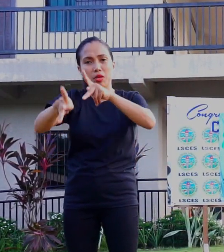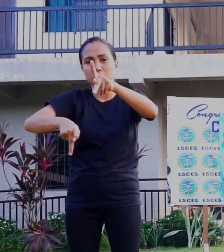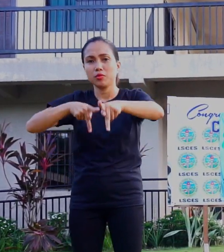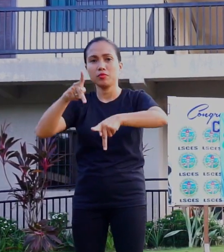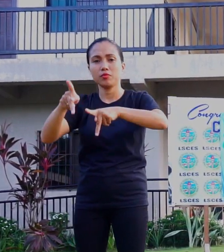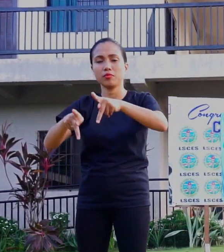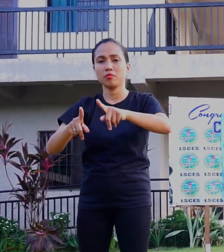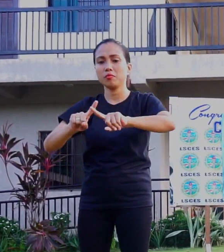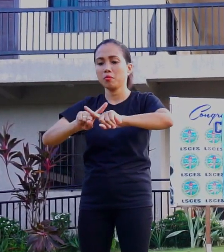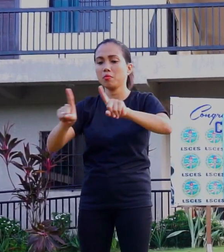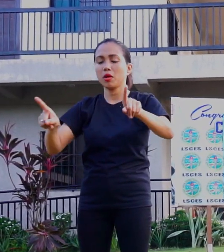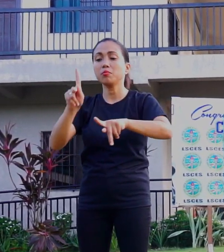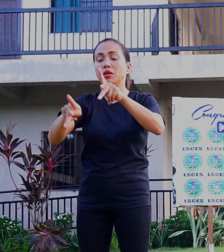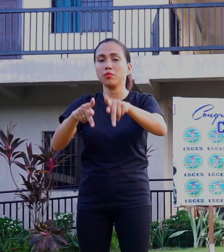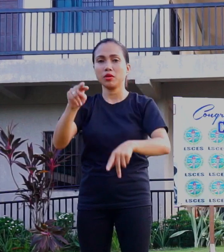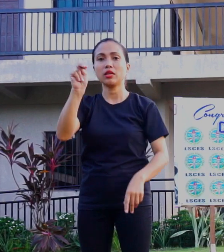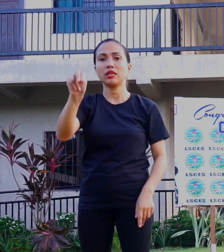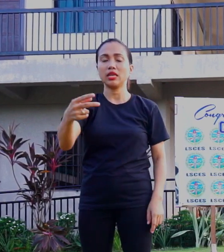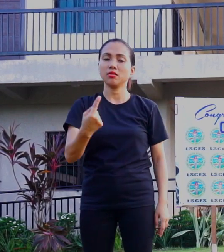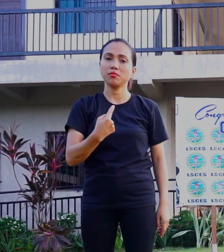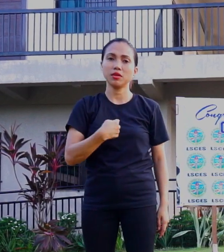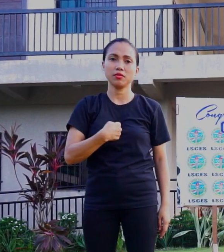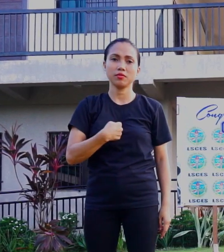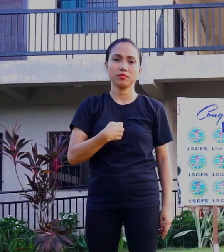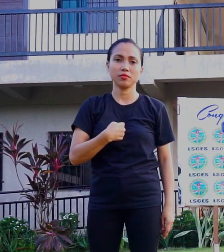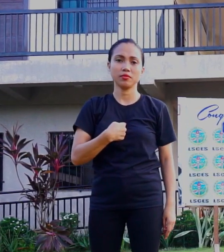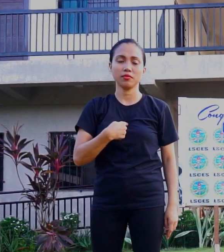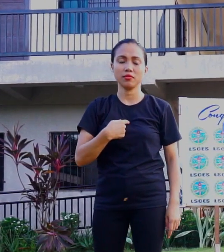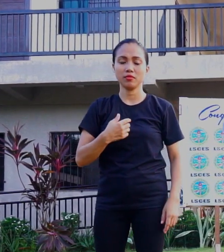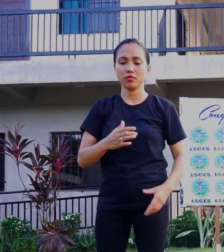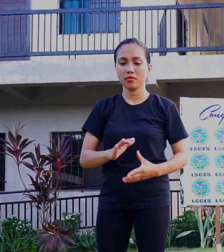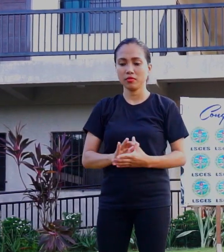people. But people need me.